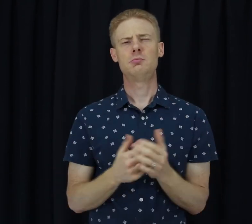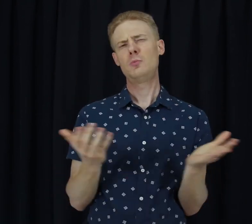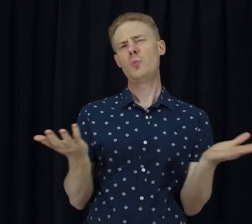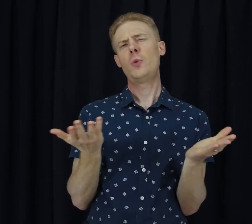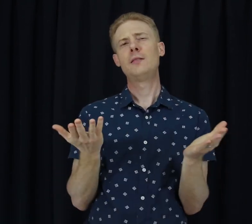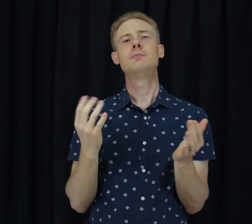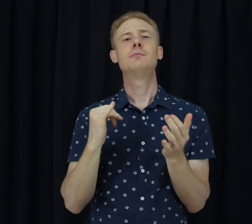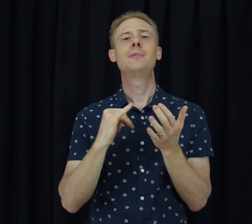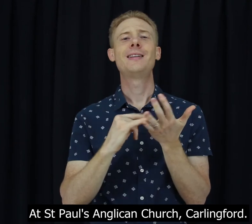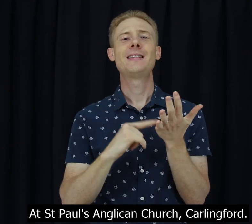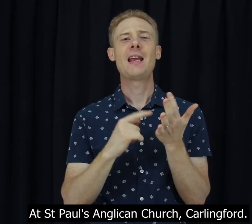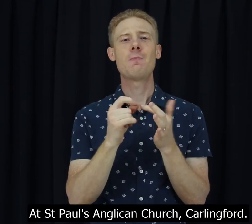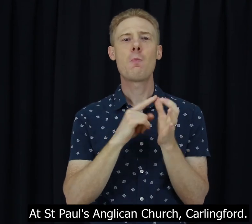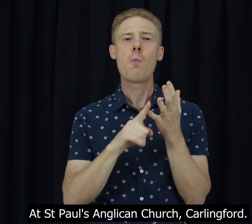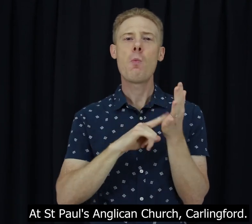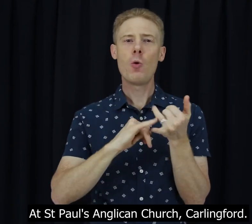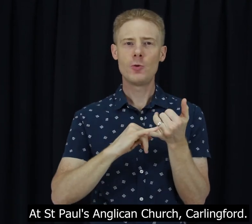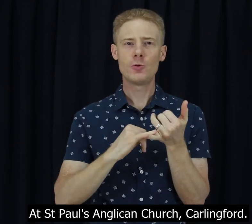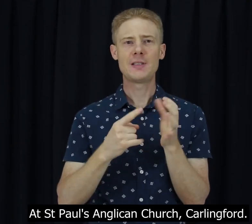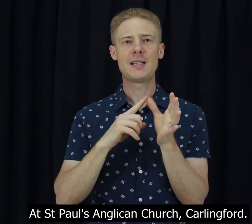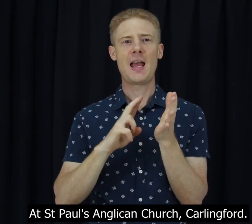at St Paul's Anglican Church, Carlingford.